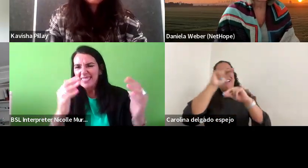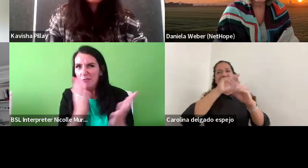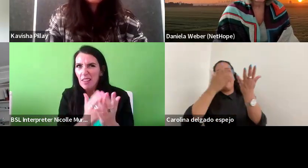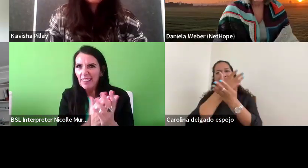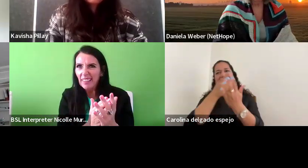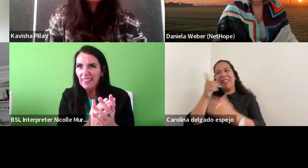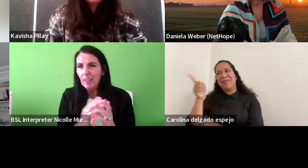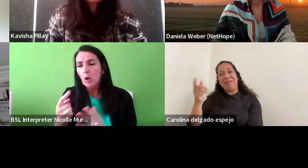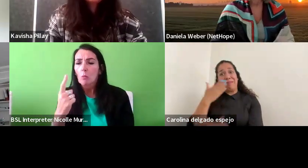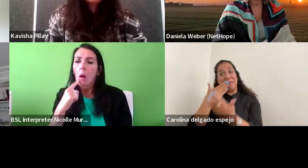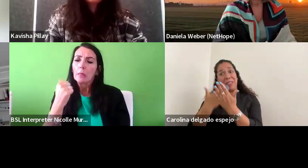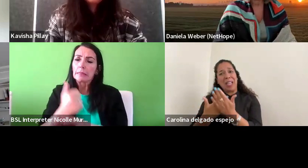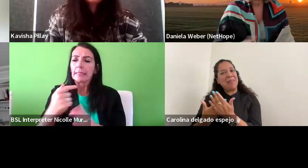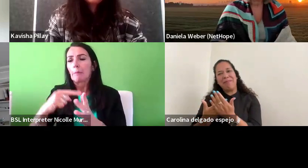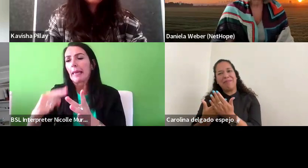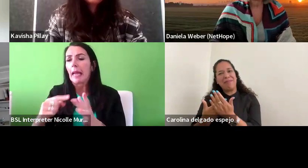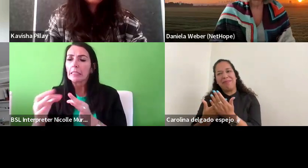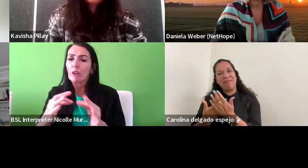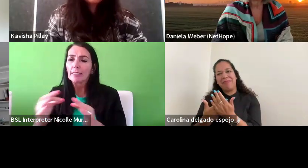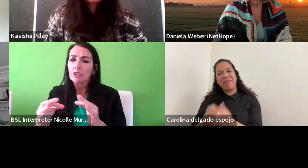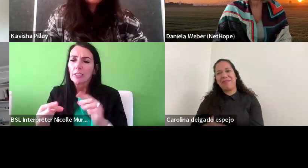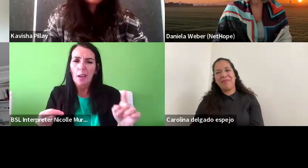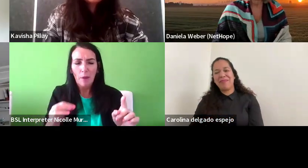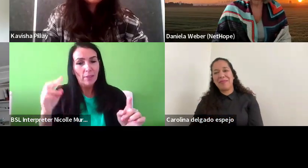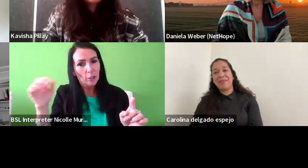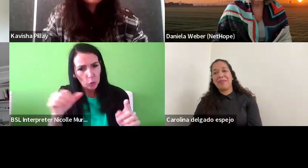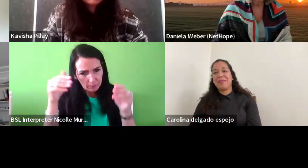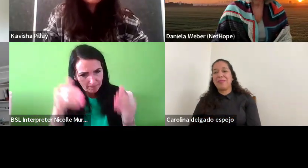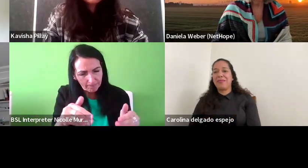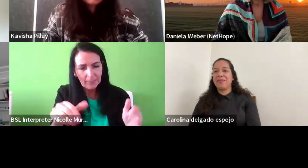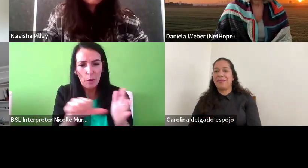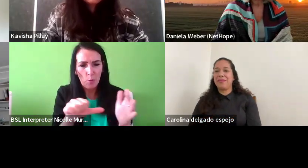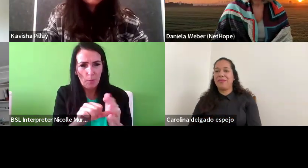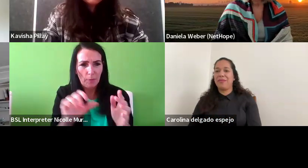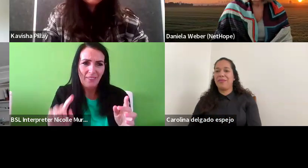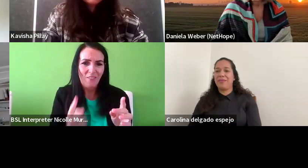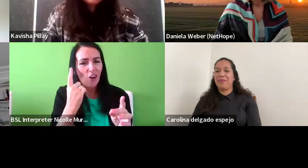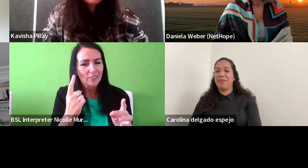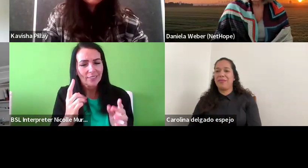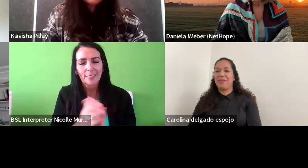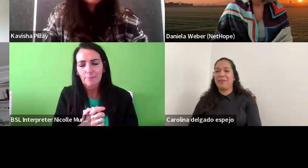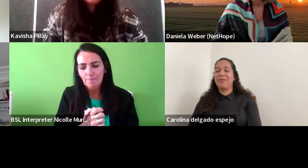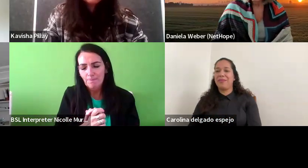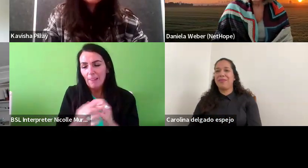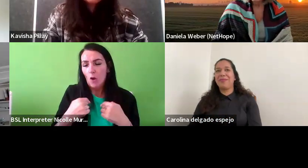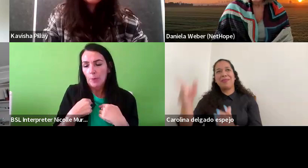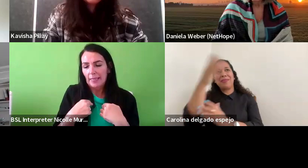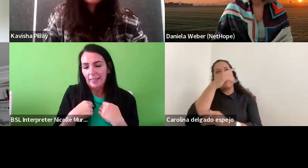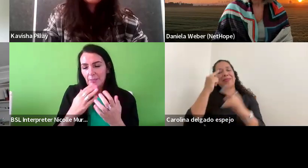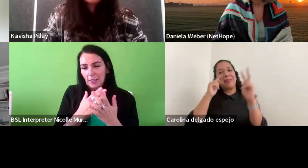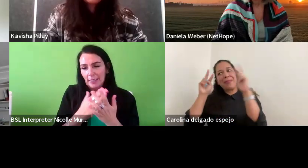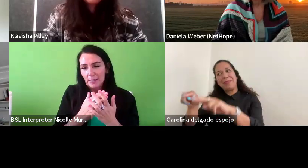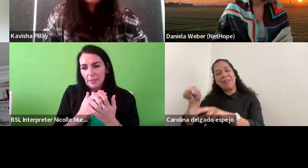AI strategy, and not start with, okay, what problems are we actually solving? And for me, it's really